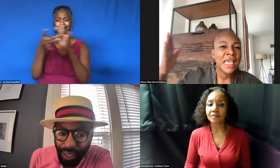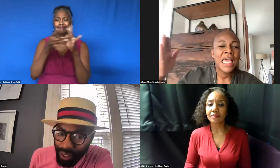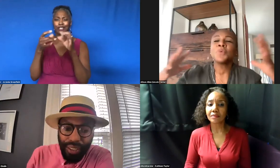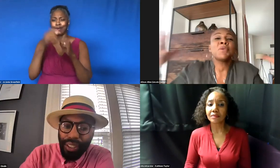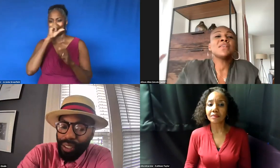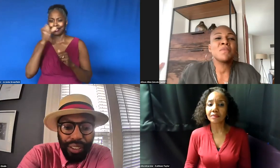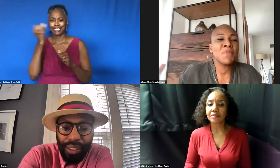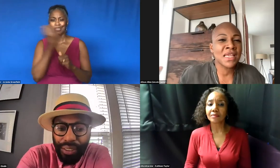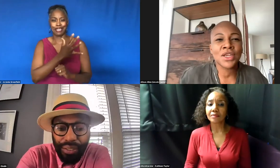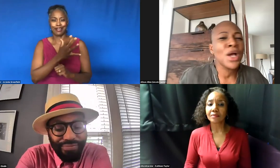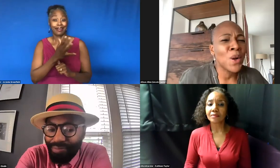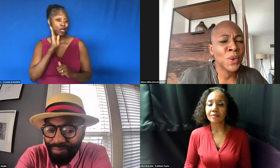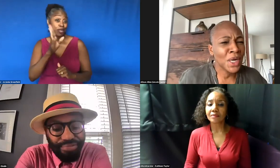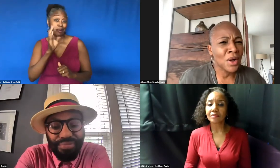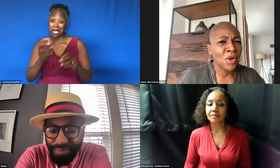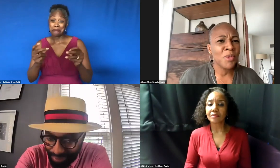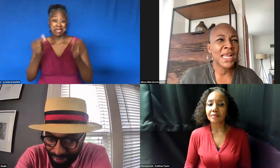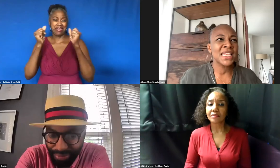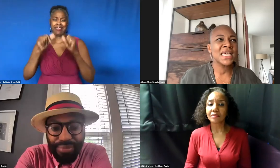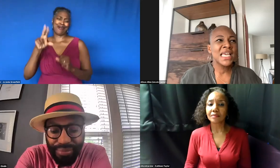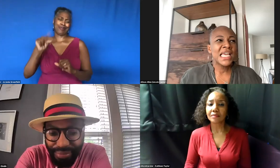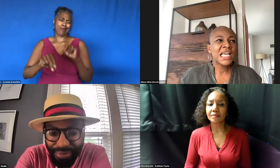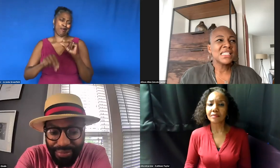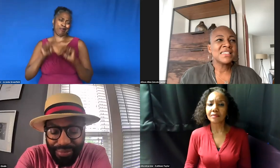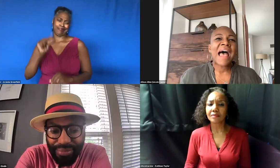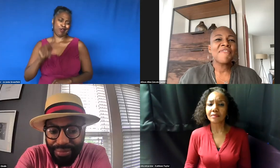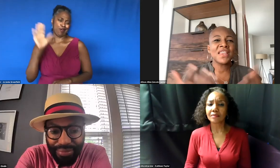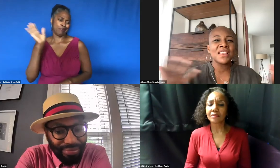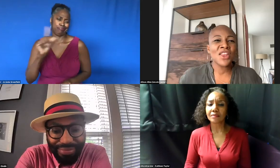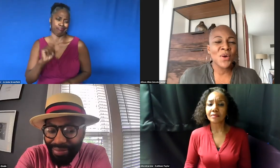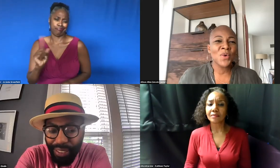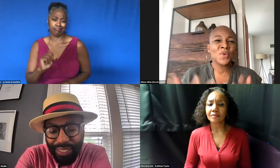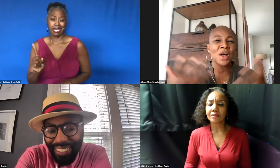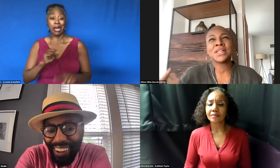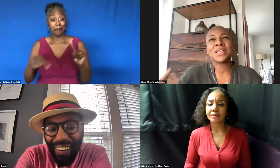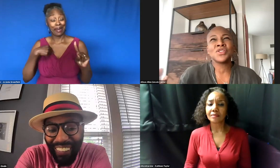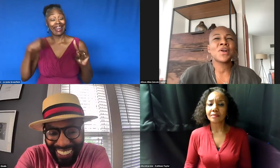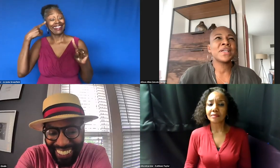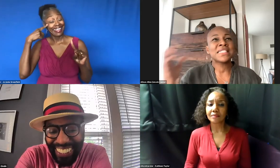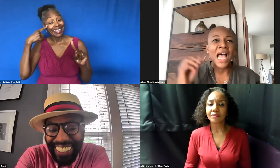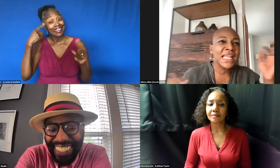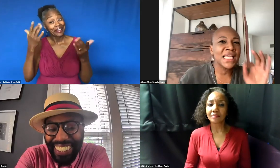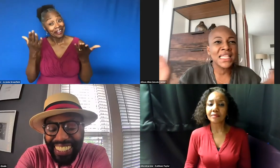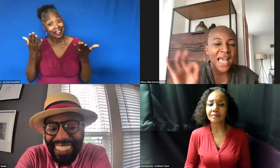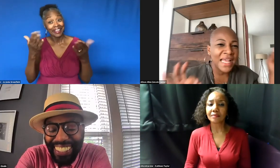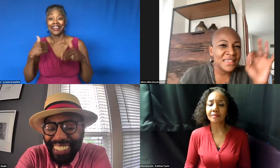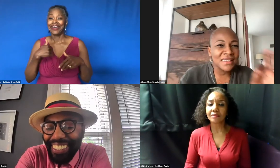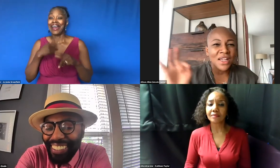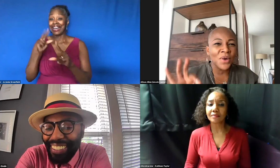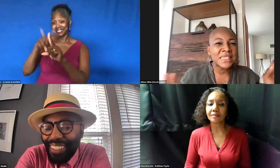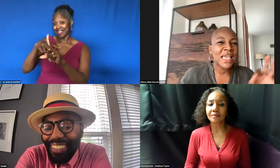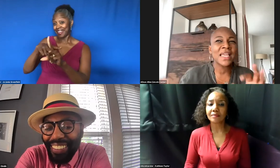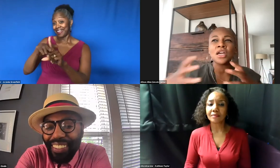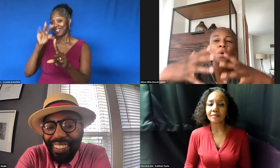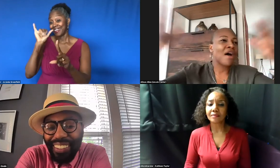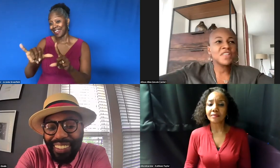just be, there would be this immediate no. But I think staffing, you know, assigning that, you